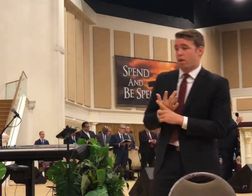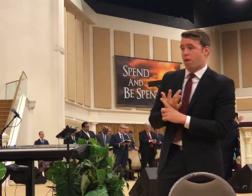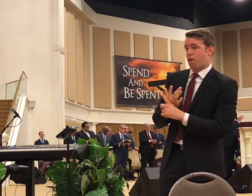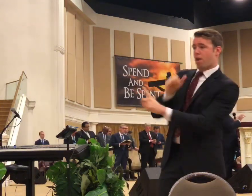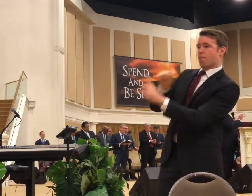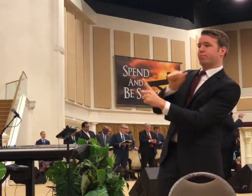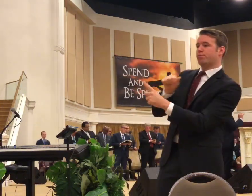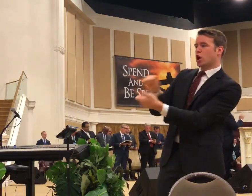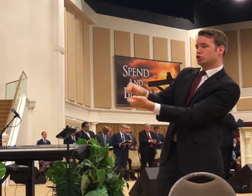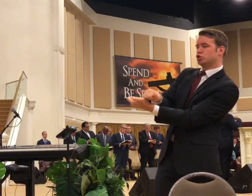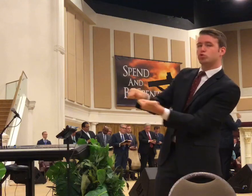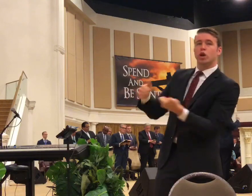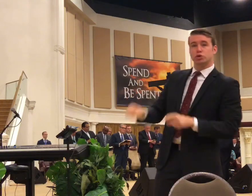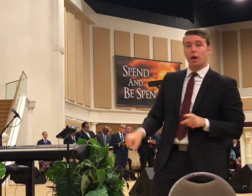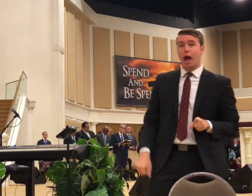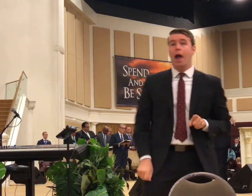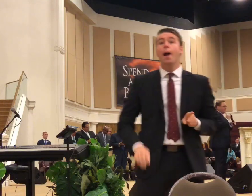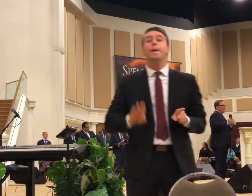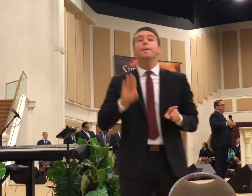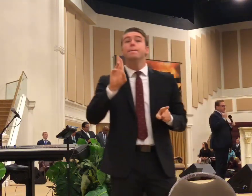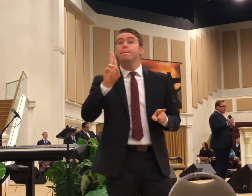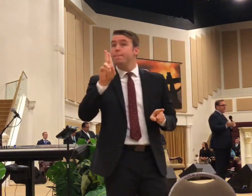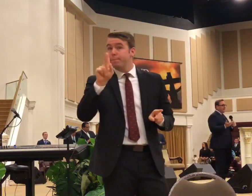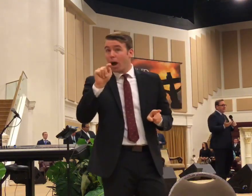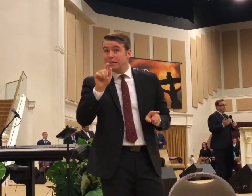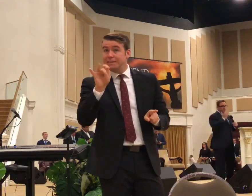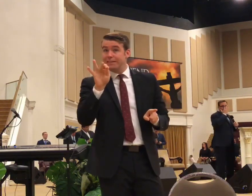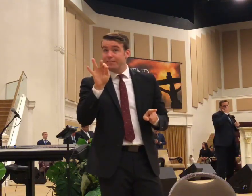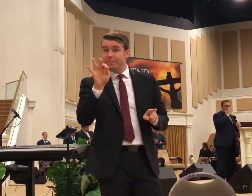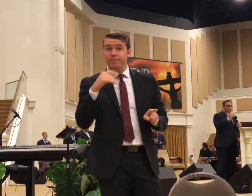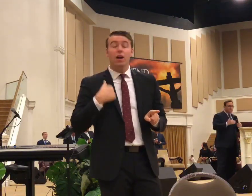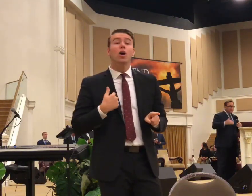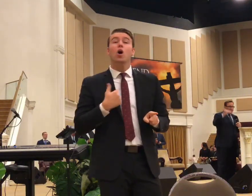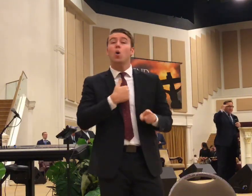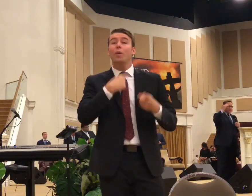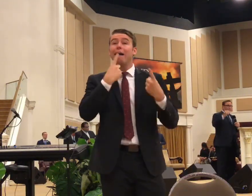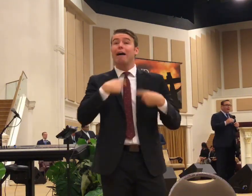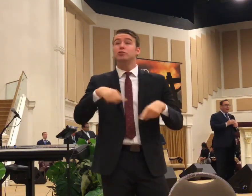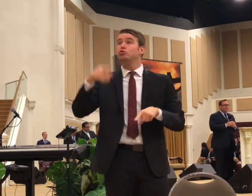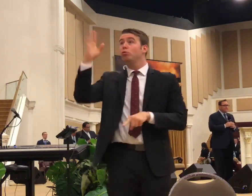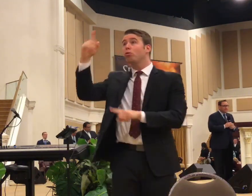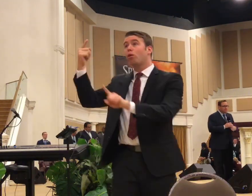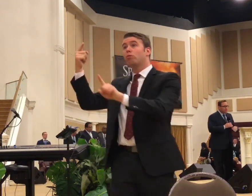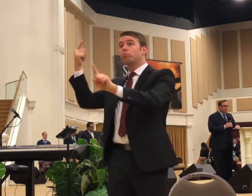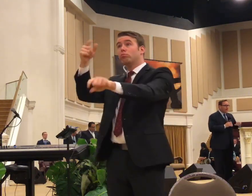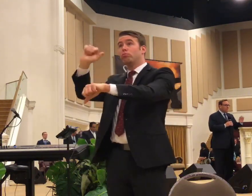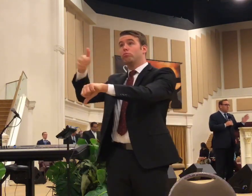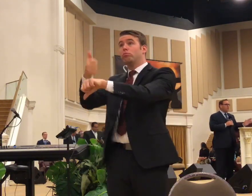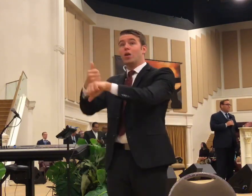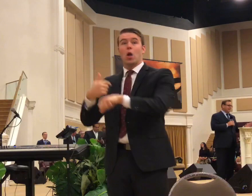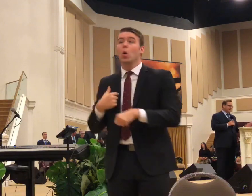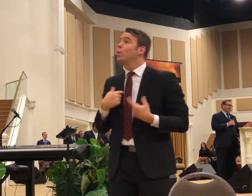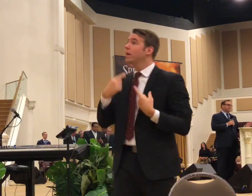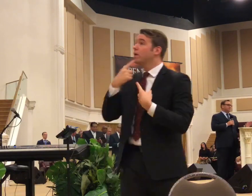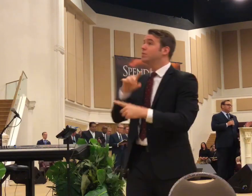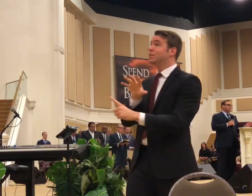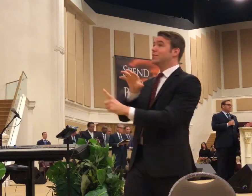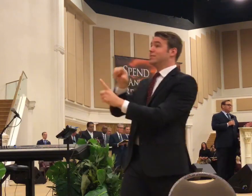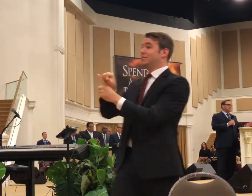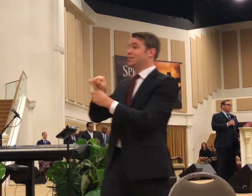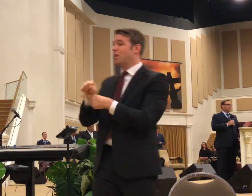destroy. But he says, if we get that, if we achieve the stature of Christ, then we don't have to worry about